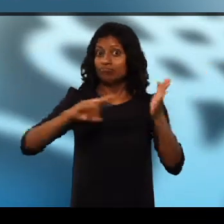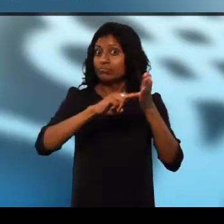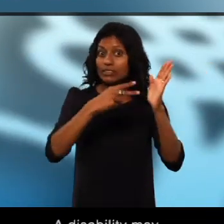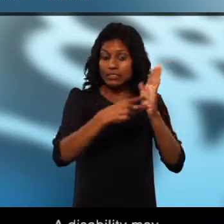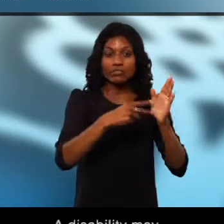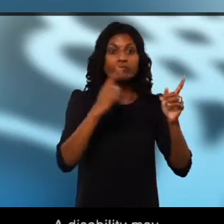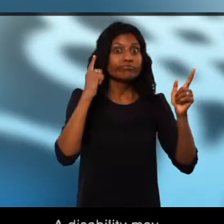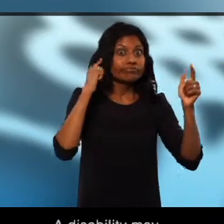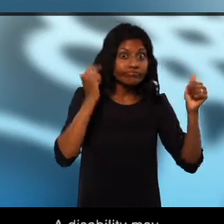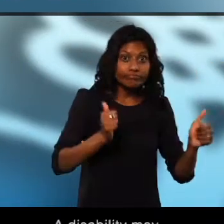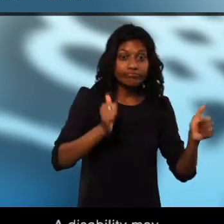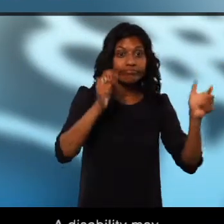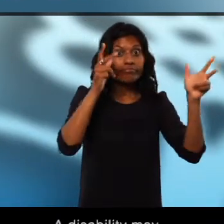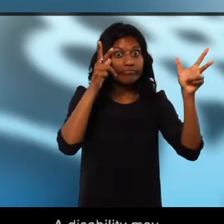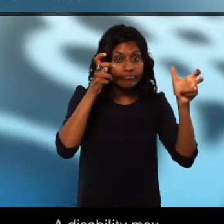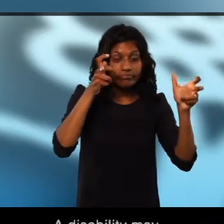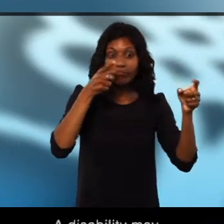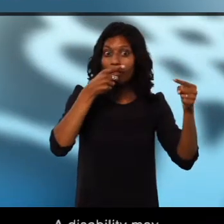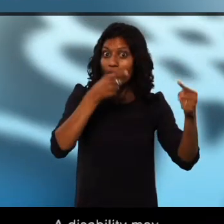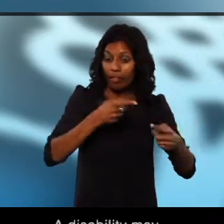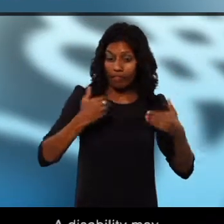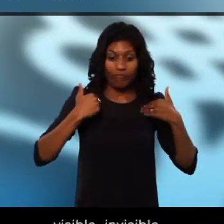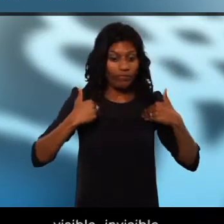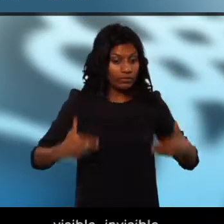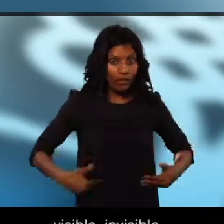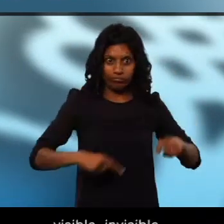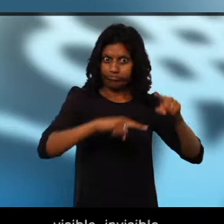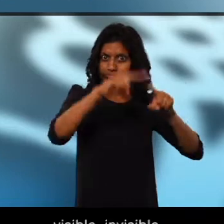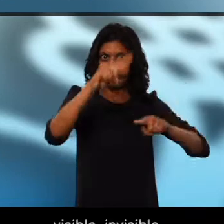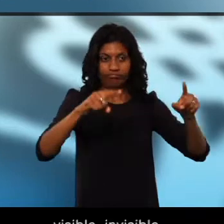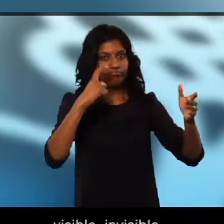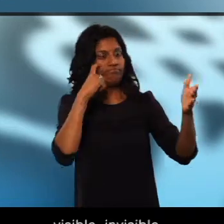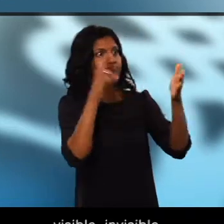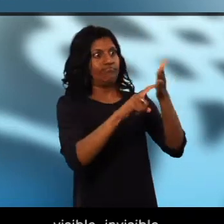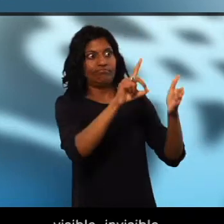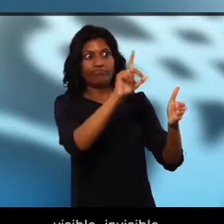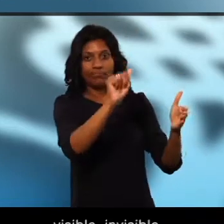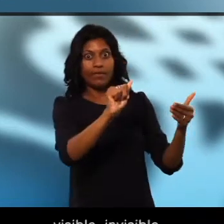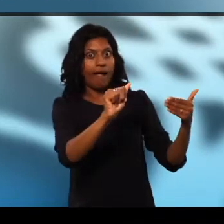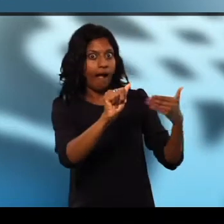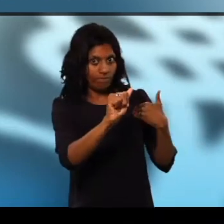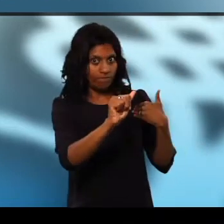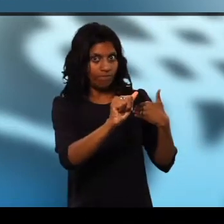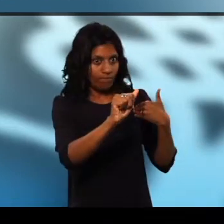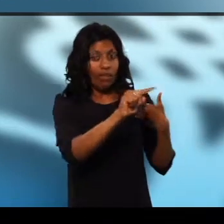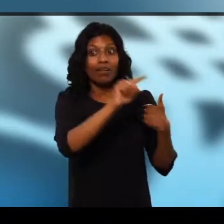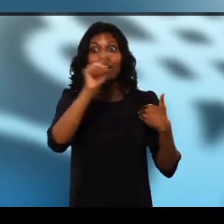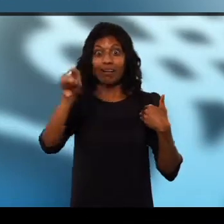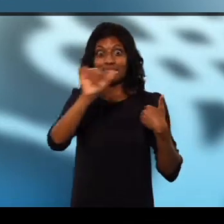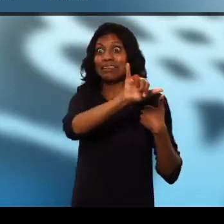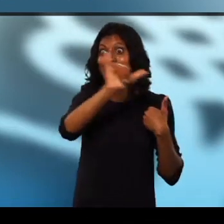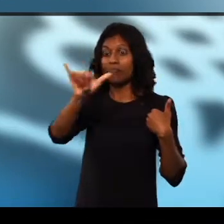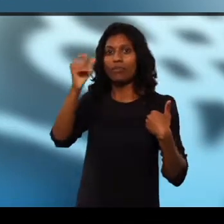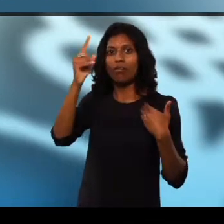A disability may result from audible, visible, invisible conditions or impairments.